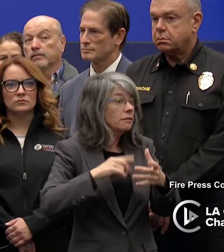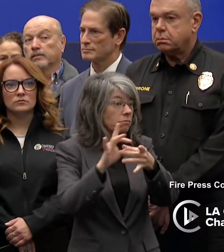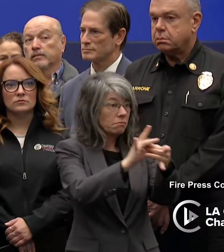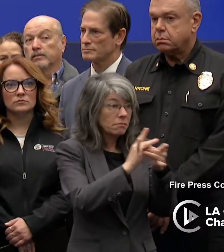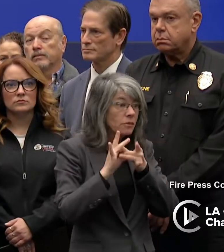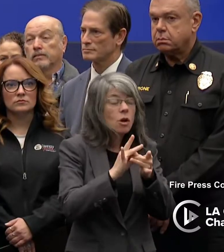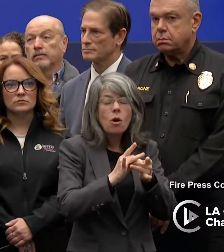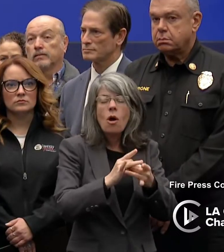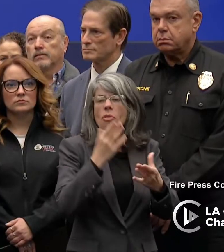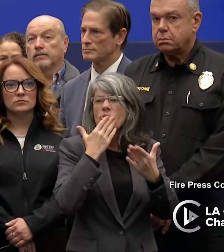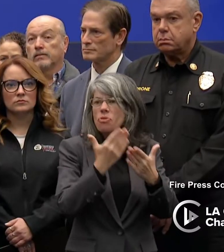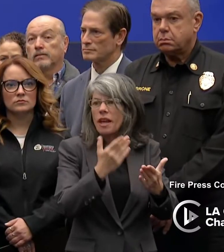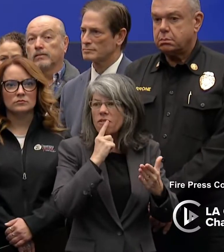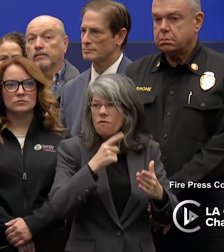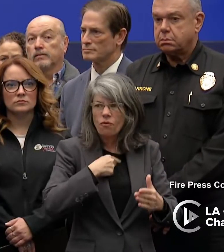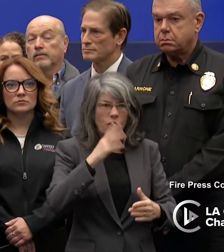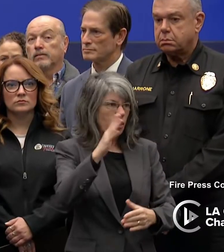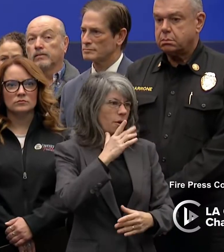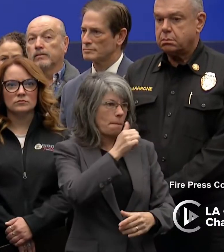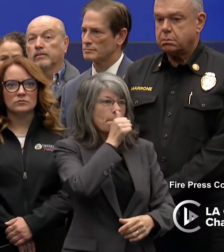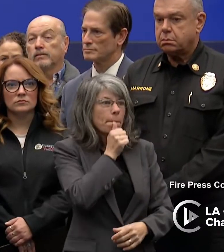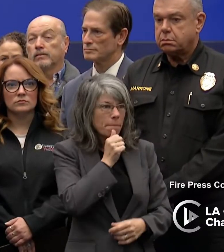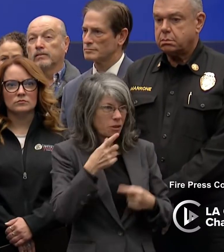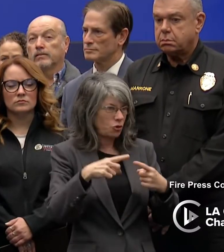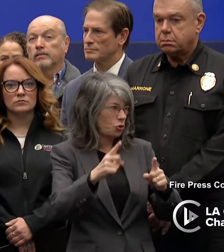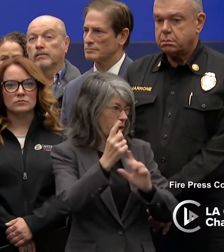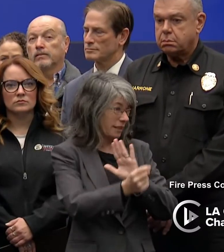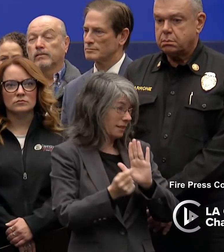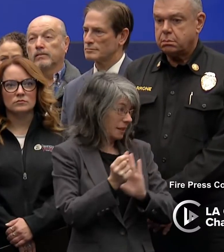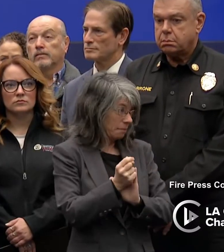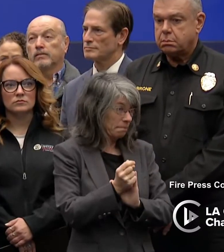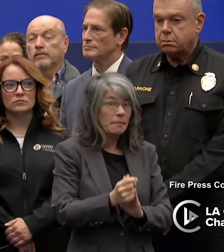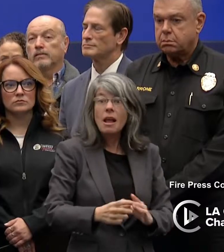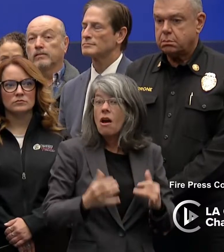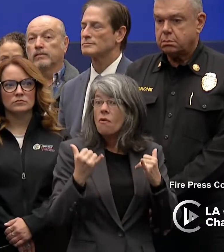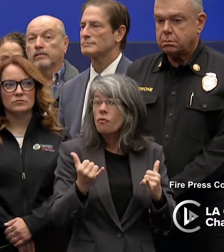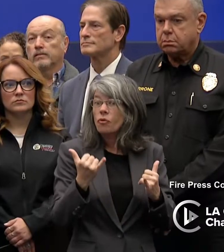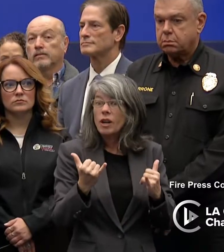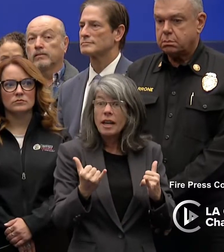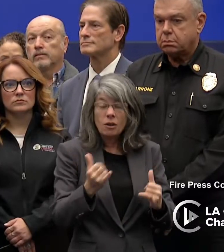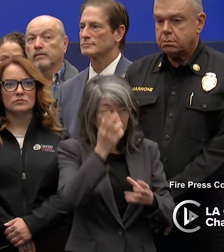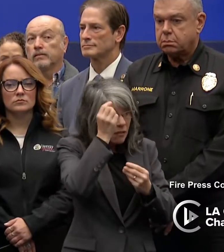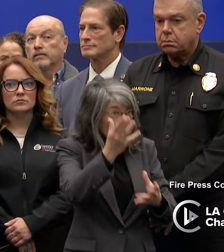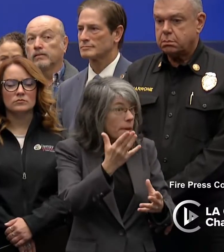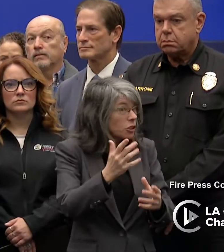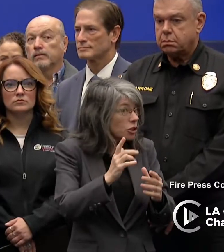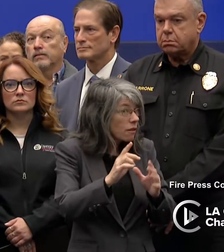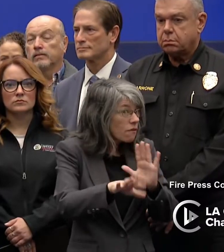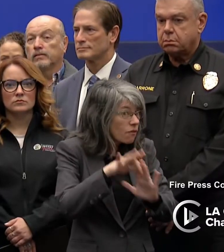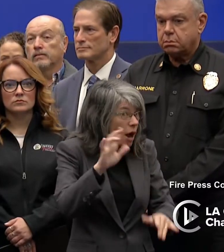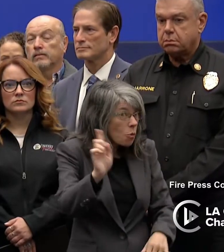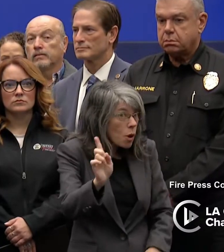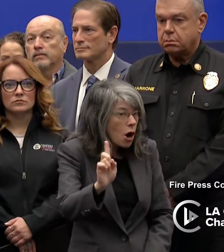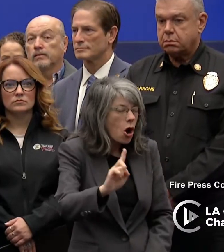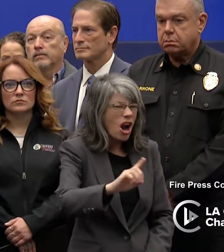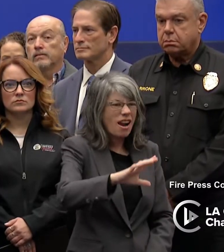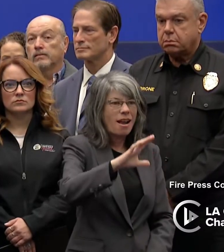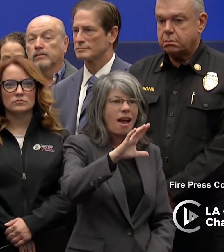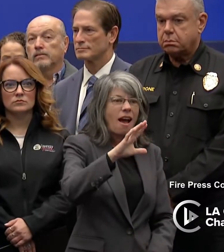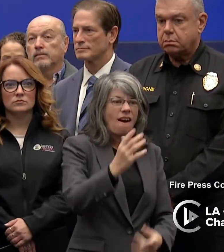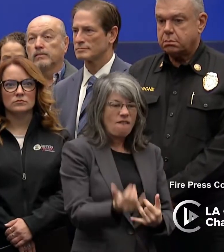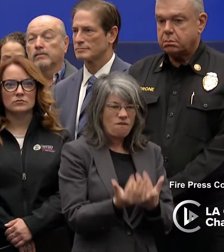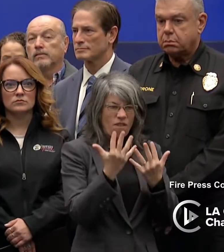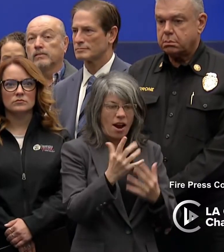thank you for your patience during this time. For the most current fire information, please go to